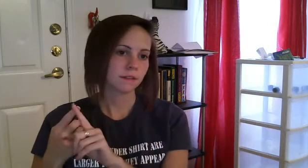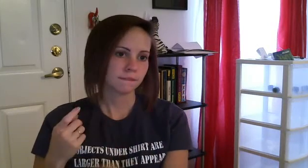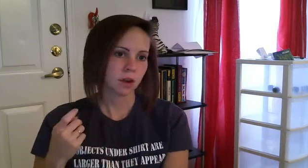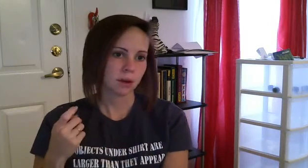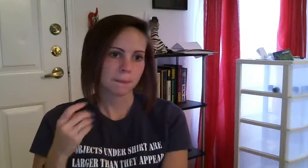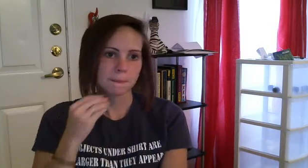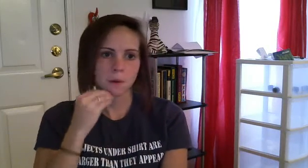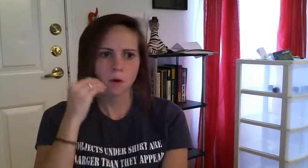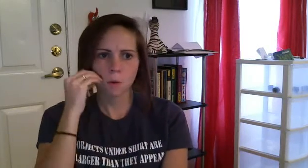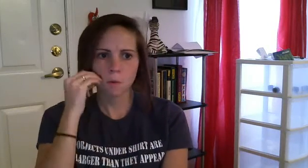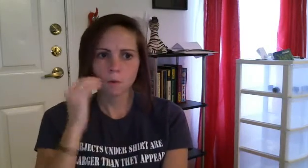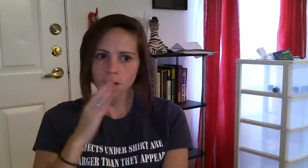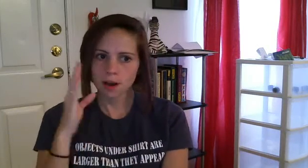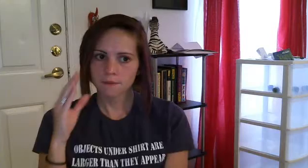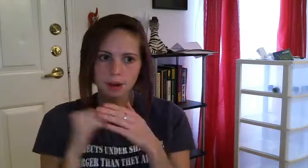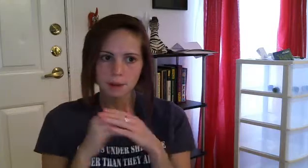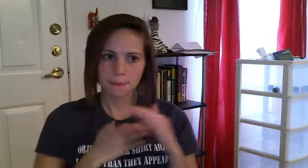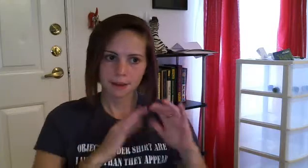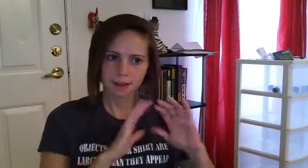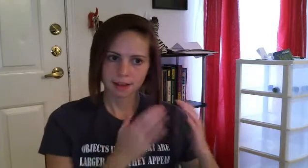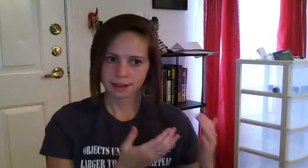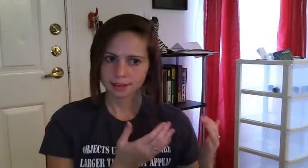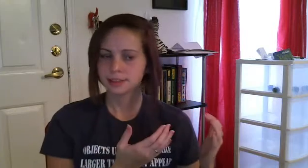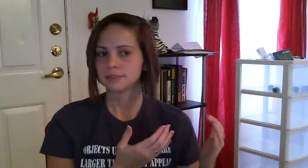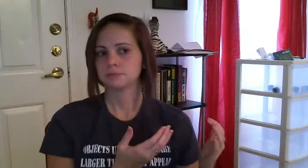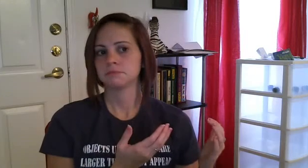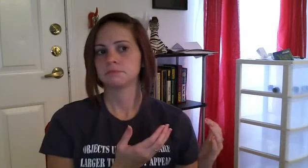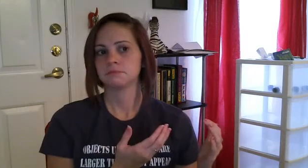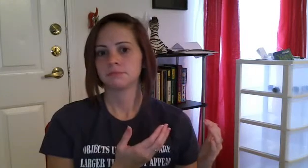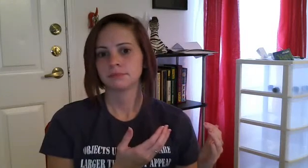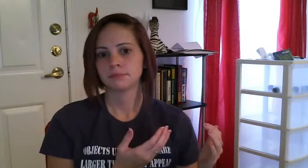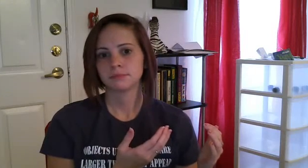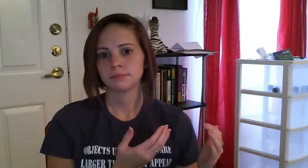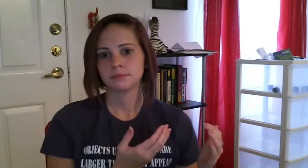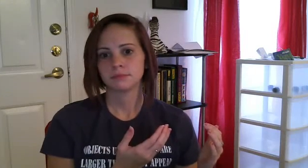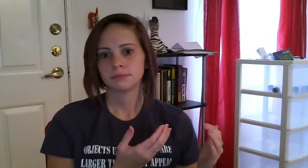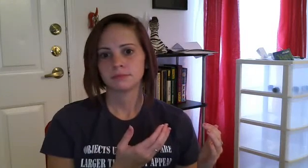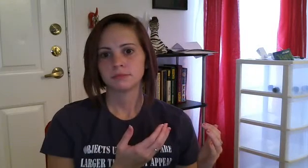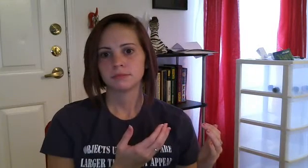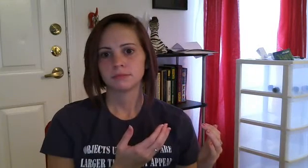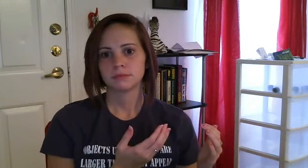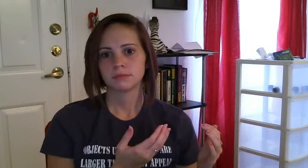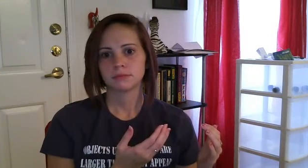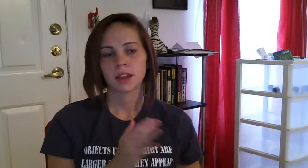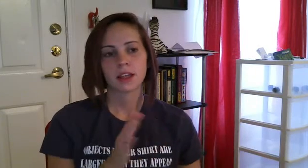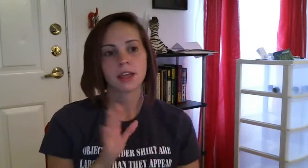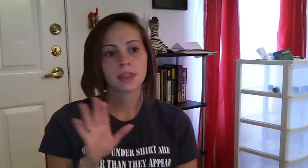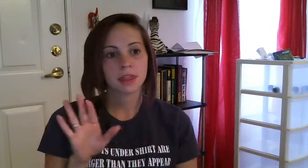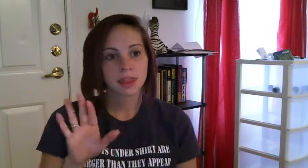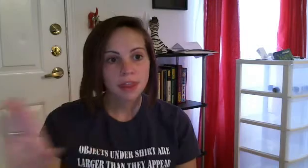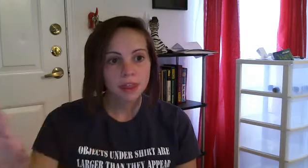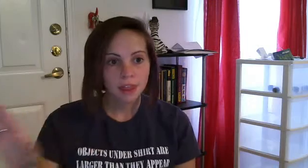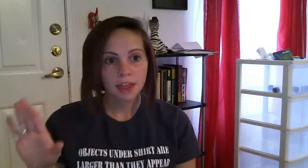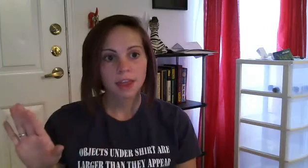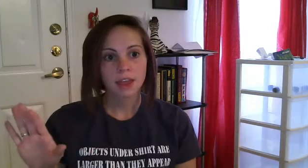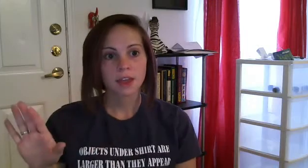this and thought, well, why is that, And then I realized that they were in the classes with teachers who were white. And